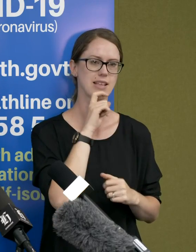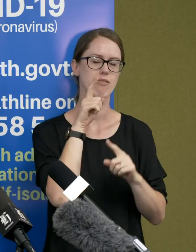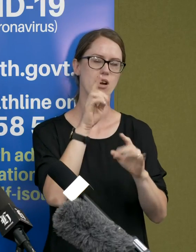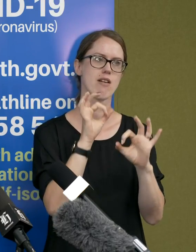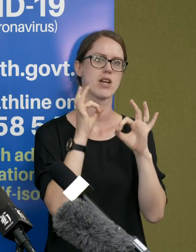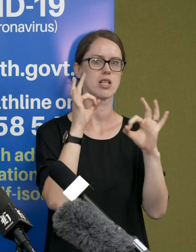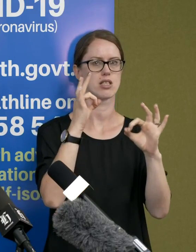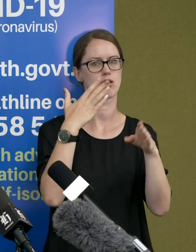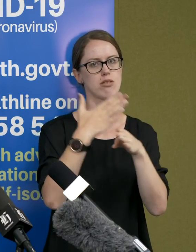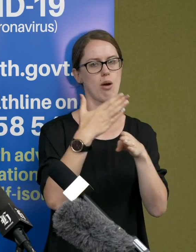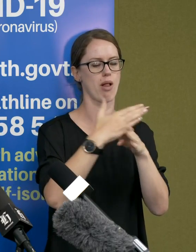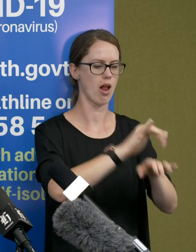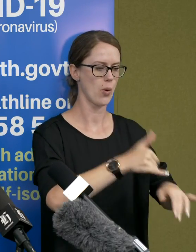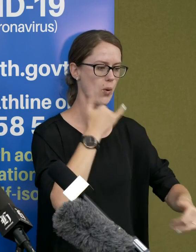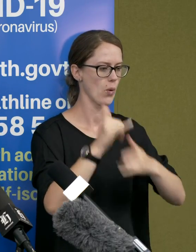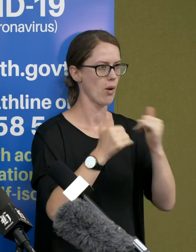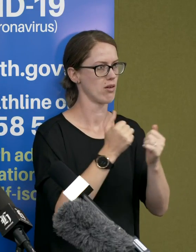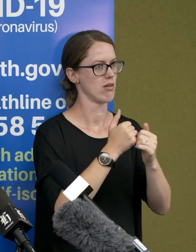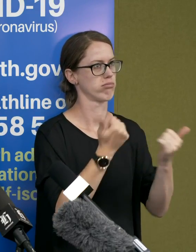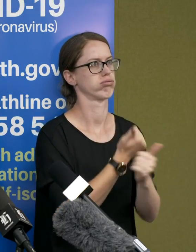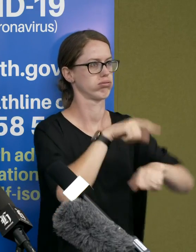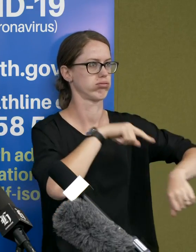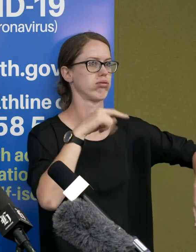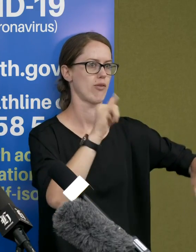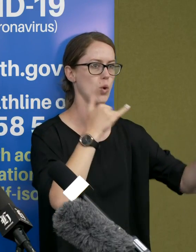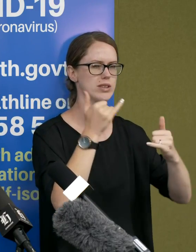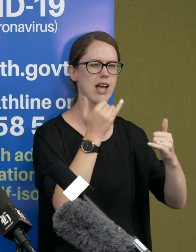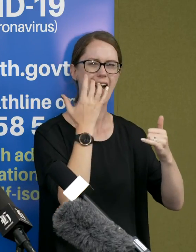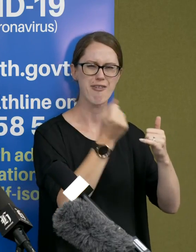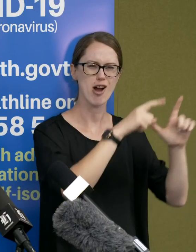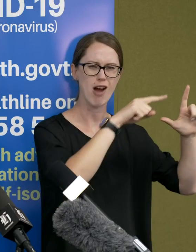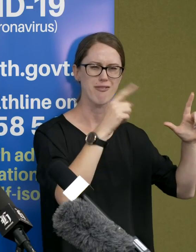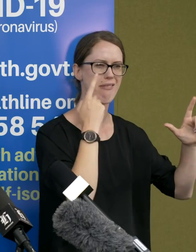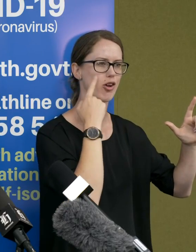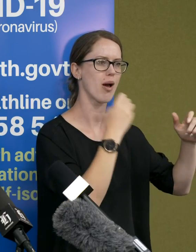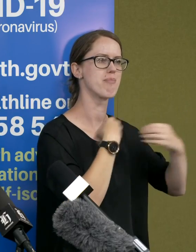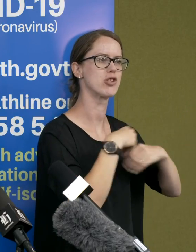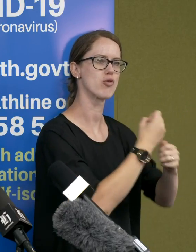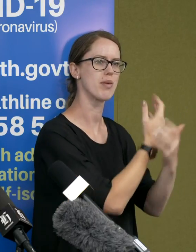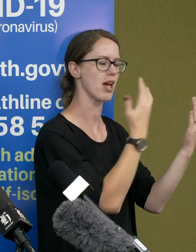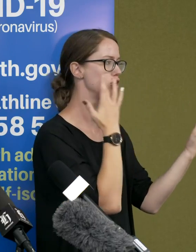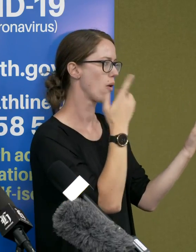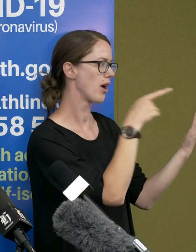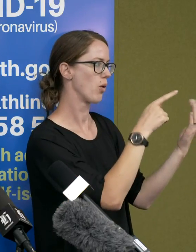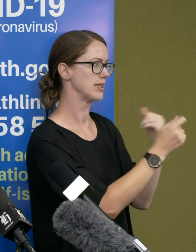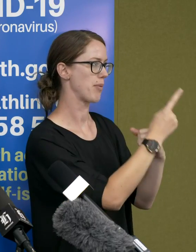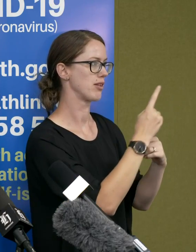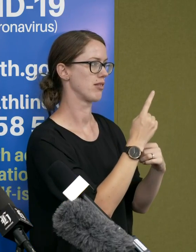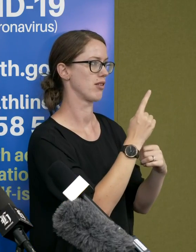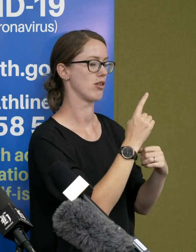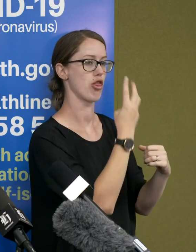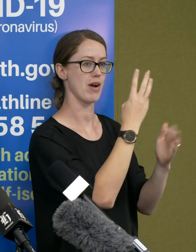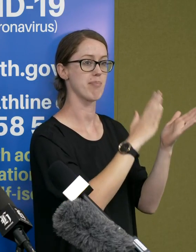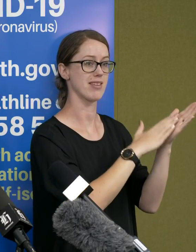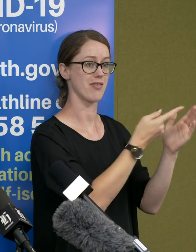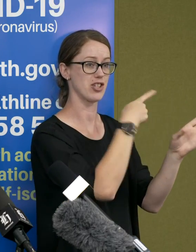a fantastic job answering a huge number of calls, and there is a graph, as I say, on the Ministry's website showing just what has happened in the first 3 months of this